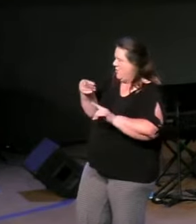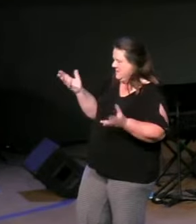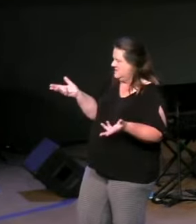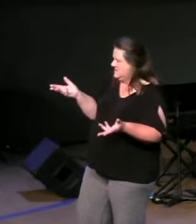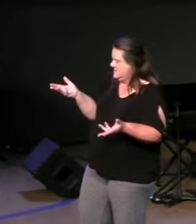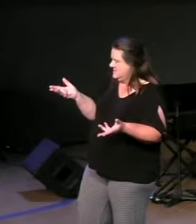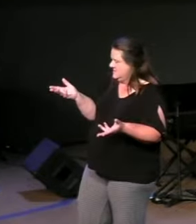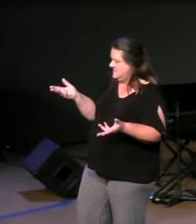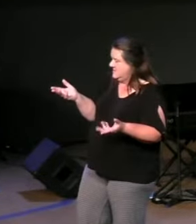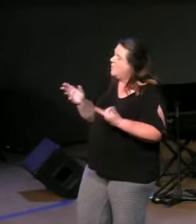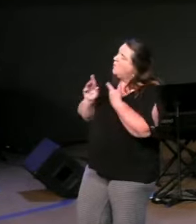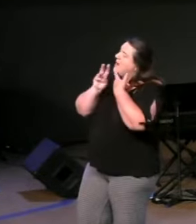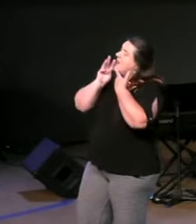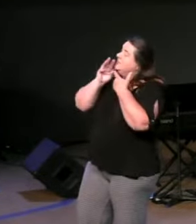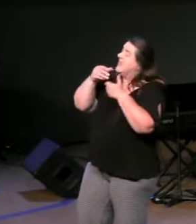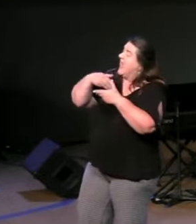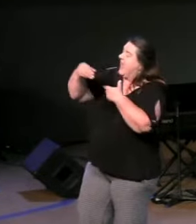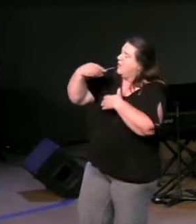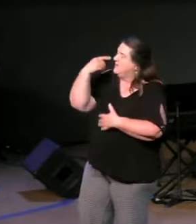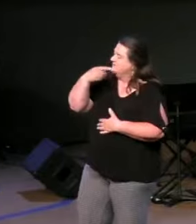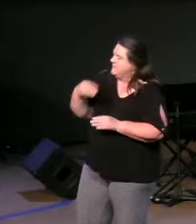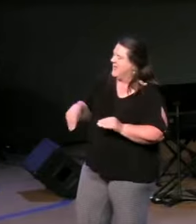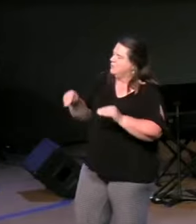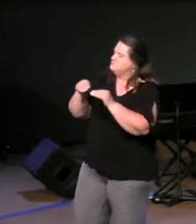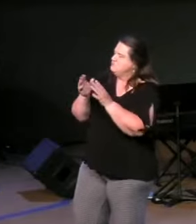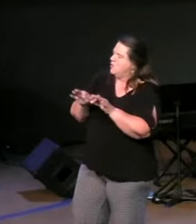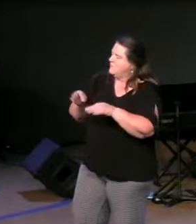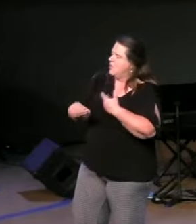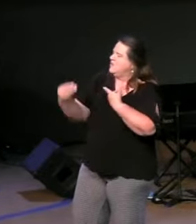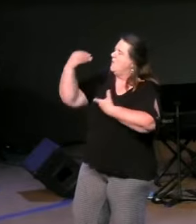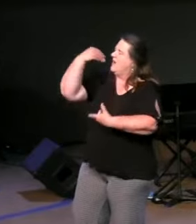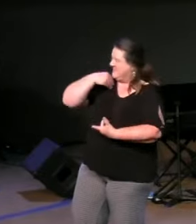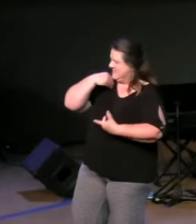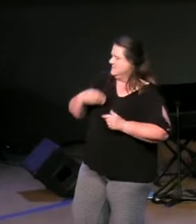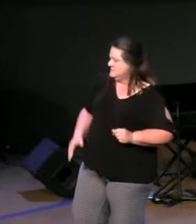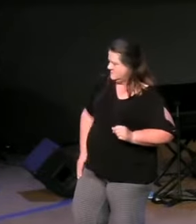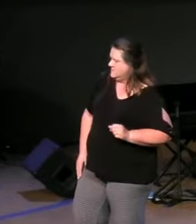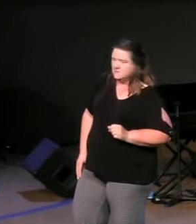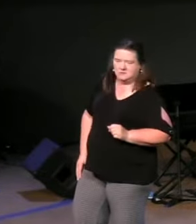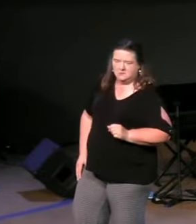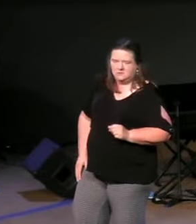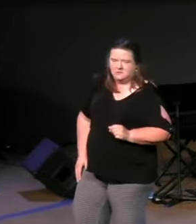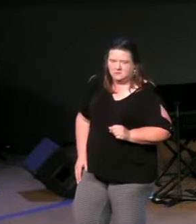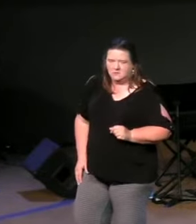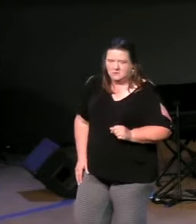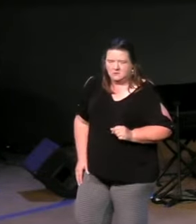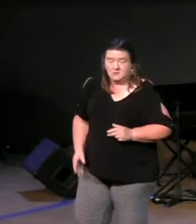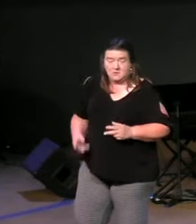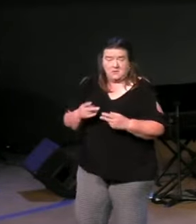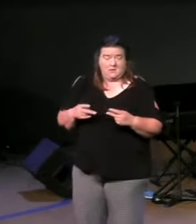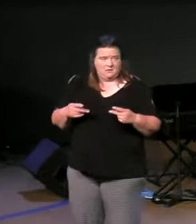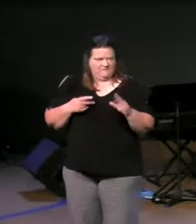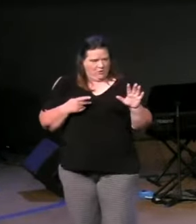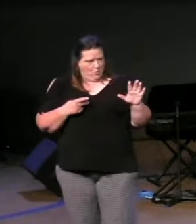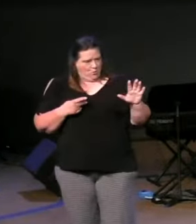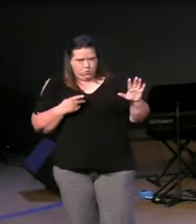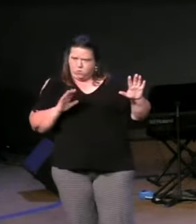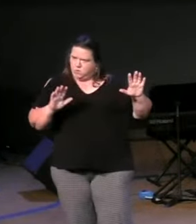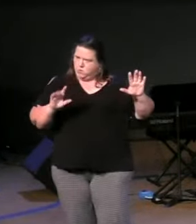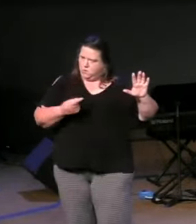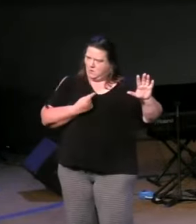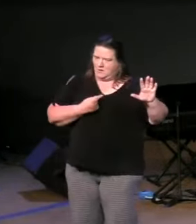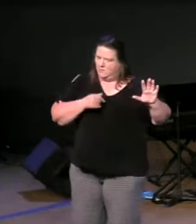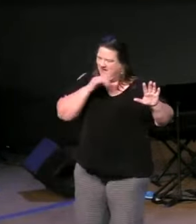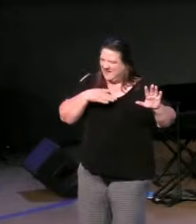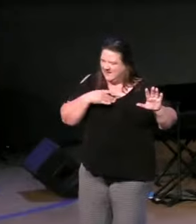What comes out of your mouth is more important than what goes in. The Pharisees didn't like that at all.